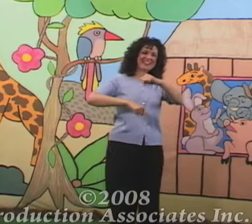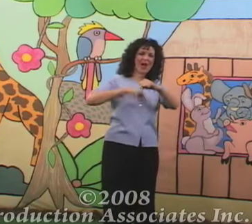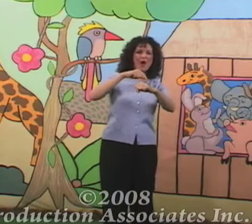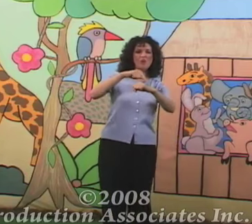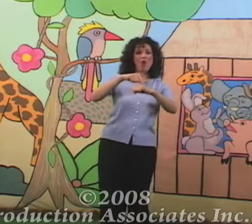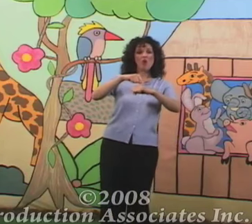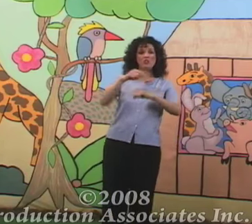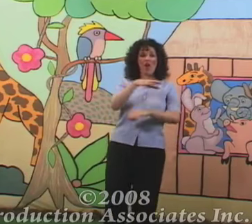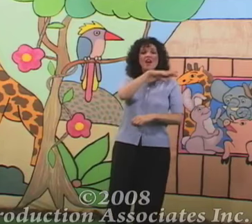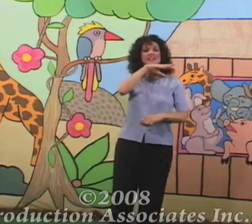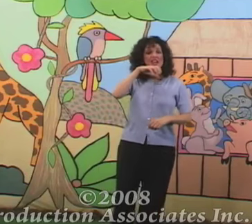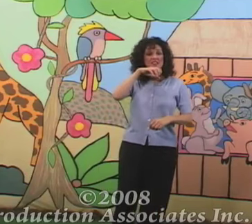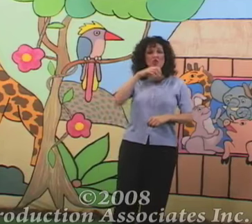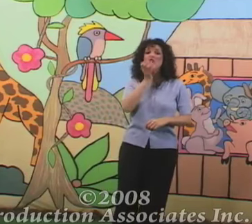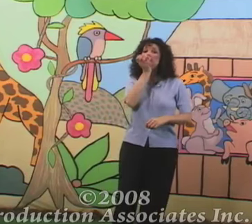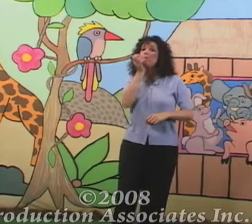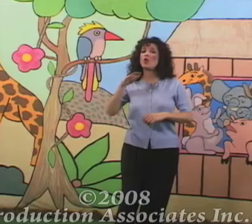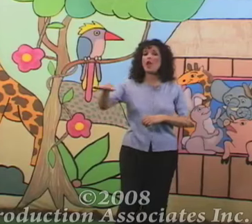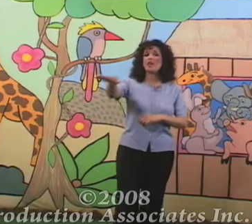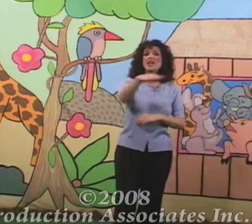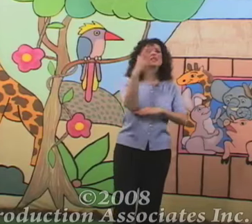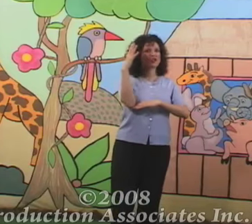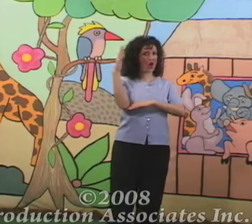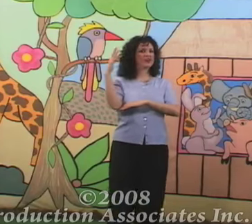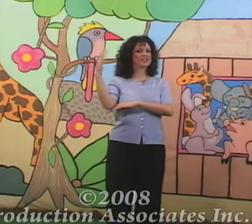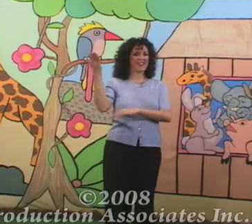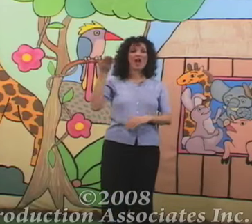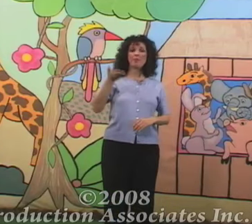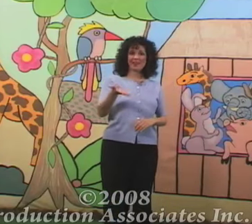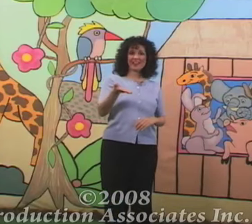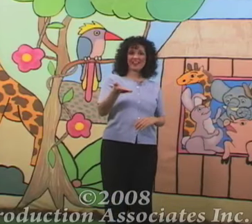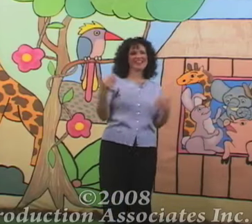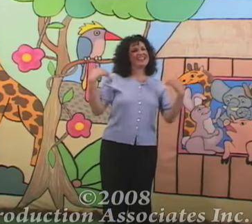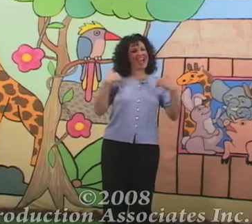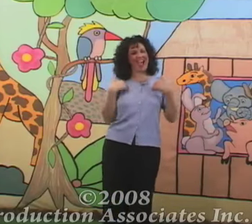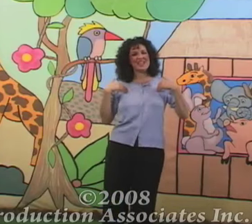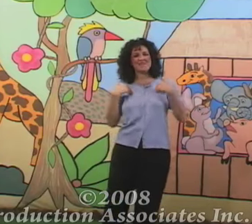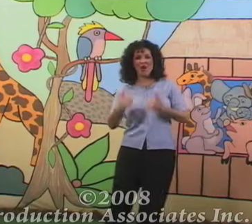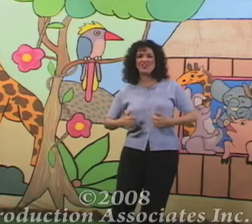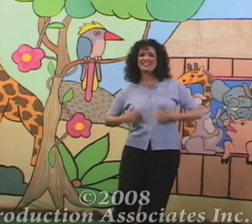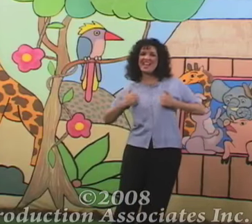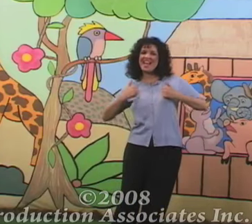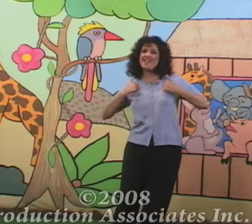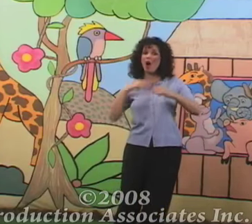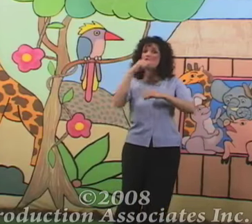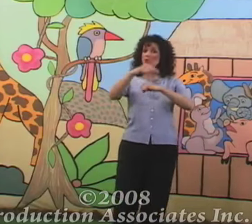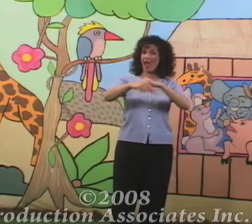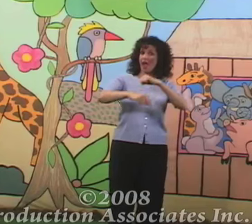the world. On deserts and prairies and jungles there'll be, animals live all around